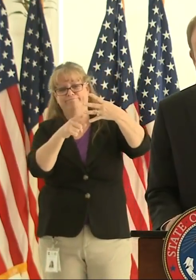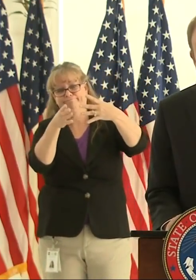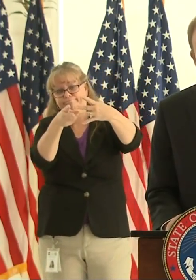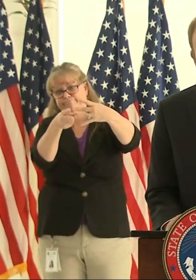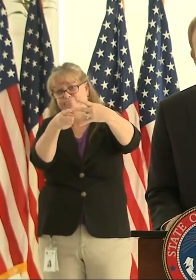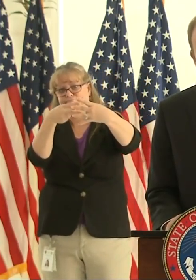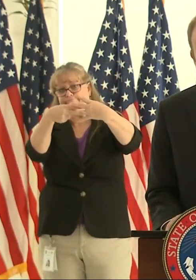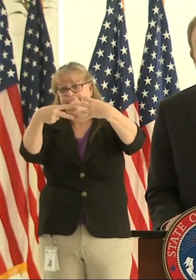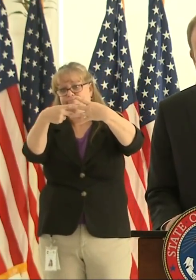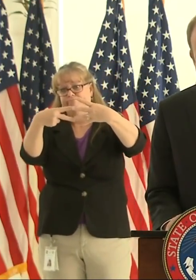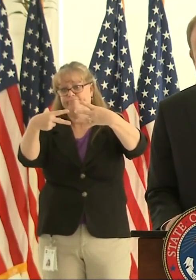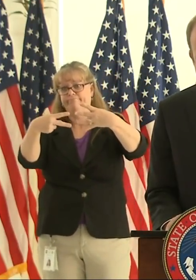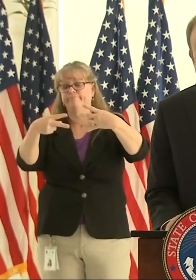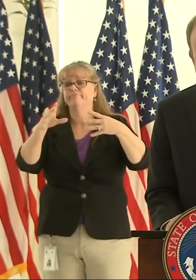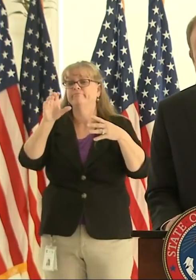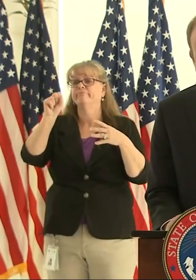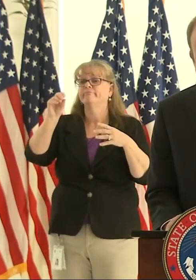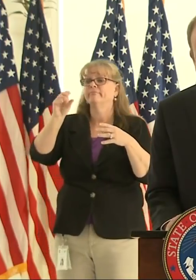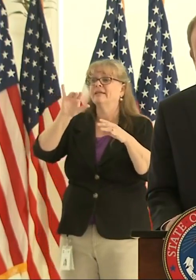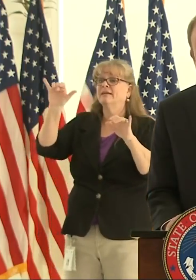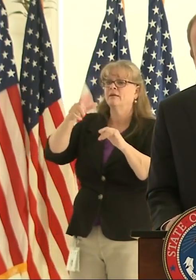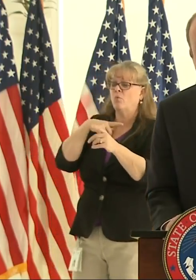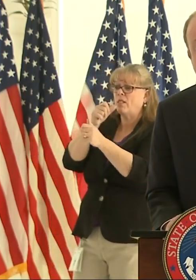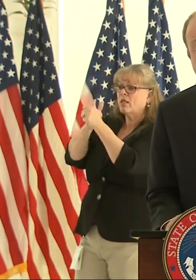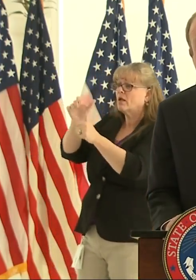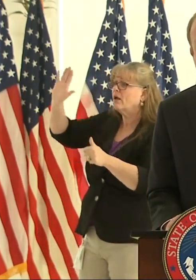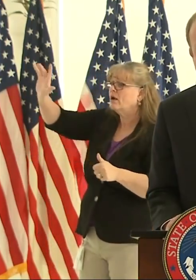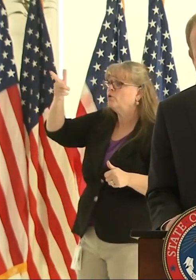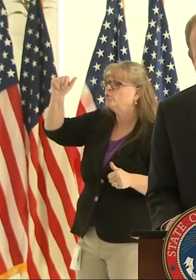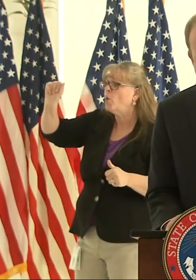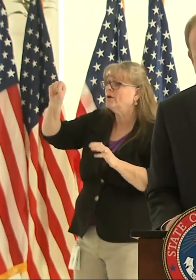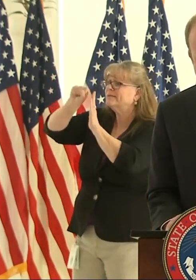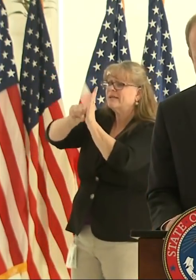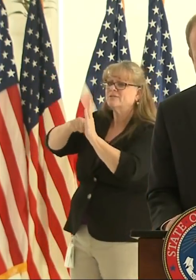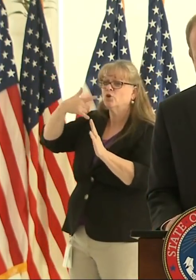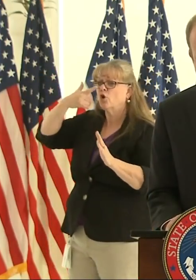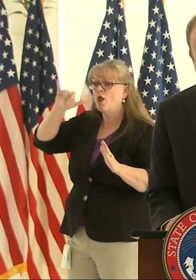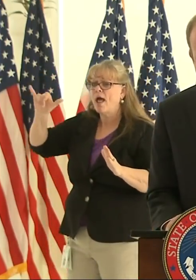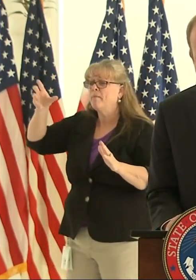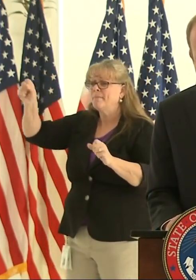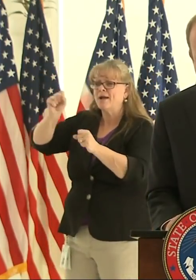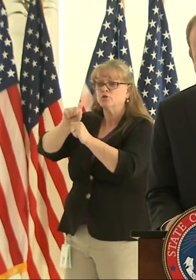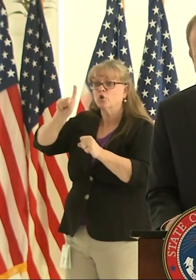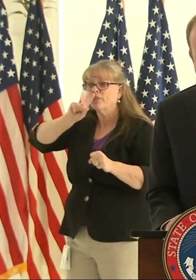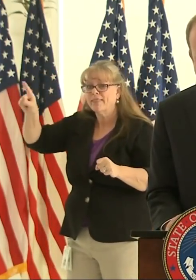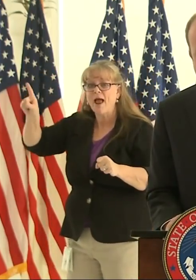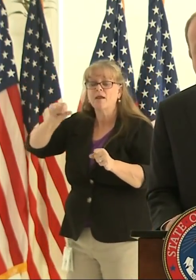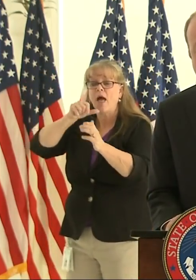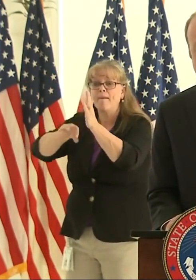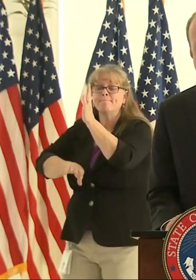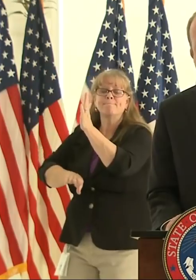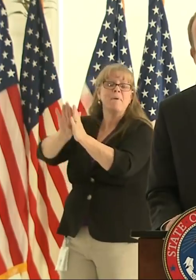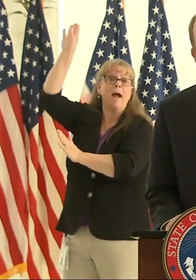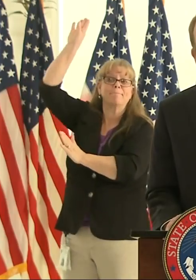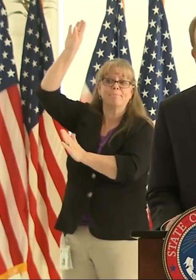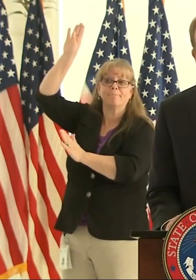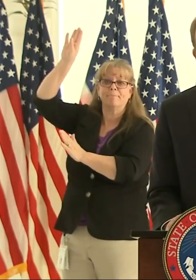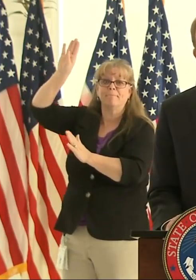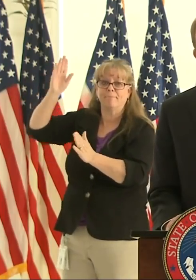other places, make sure that that doesn't lead to a spike that overwhelms our healthcare system. But look,